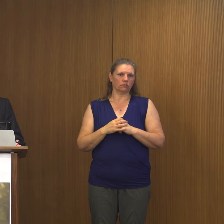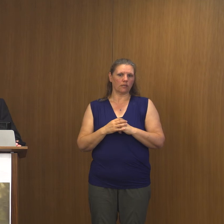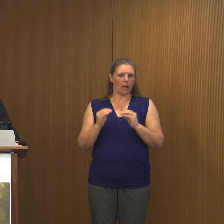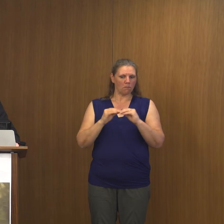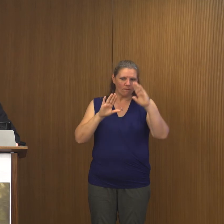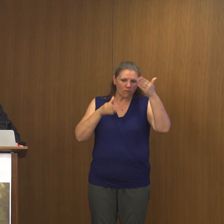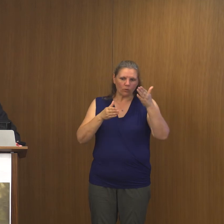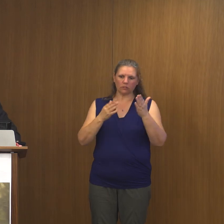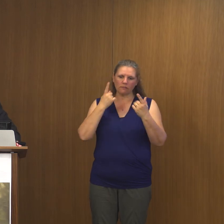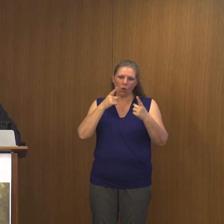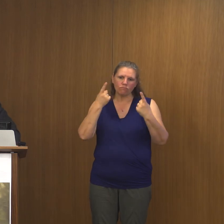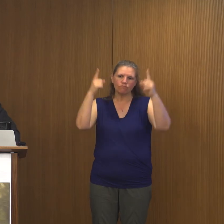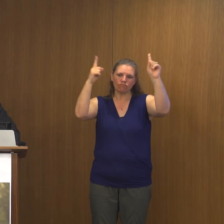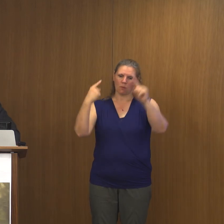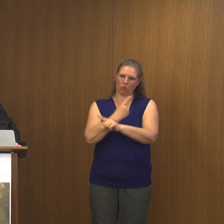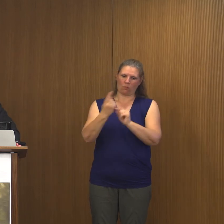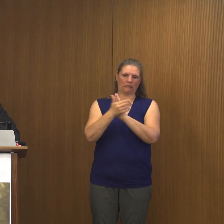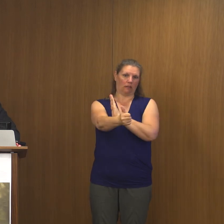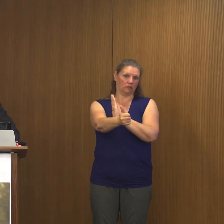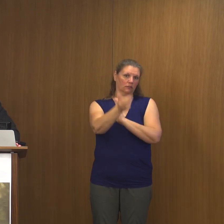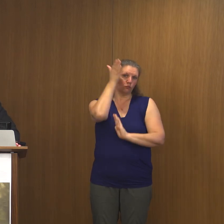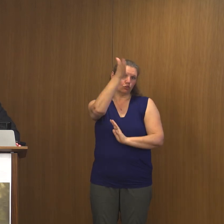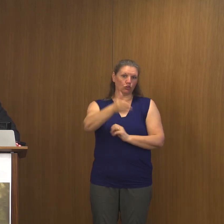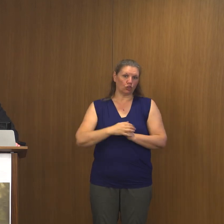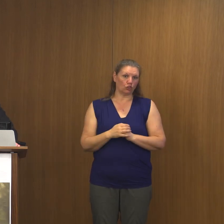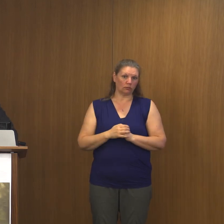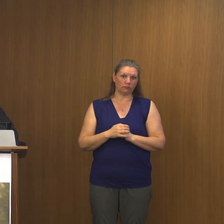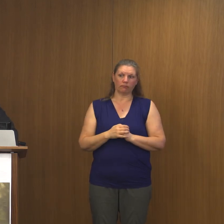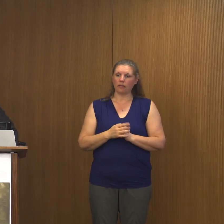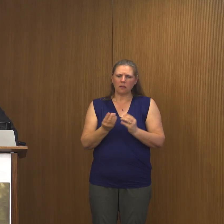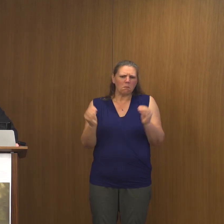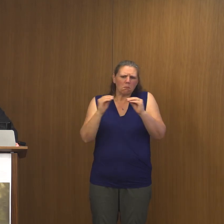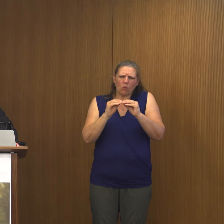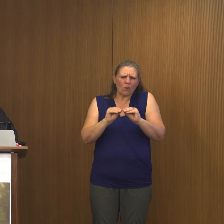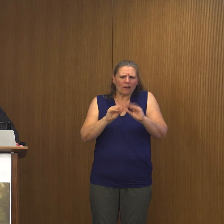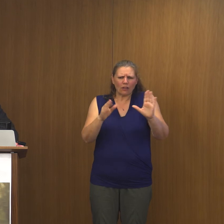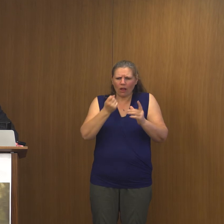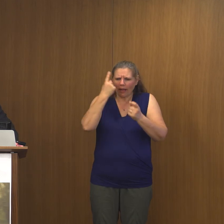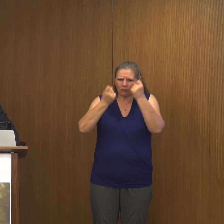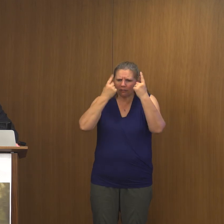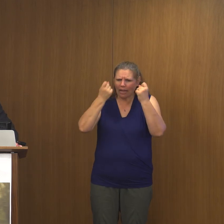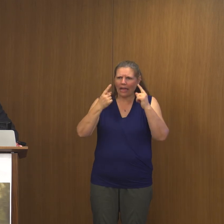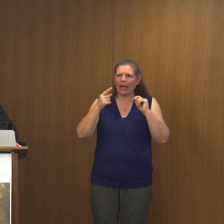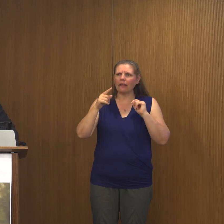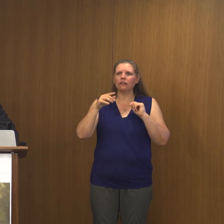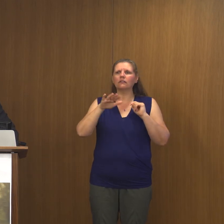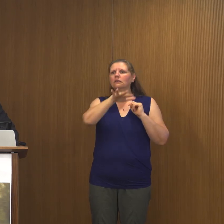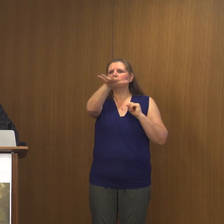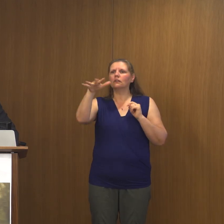that they need to thrive into adulthood. So it just includes a clear understanding of what the supports are that are out there and what the